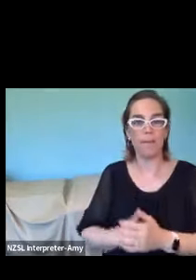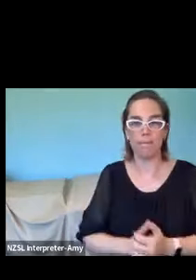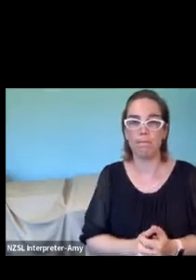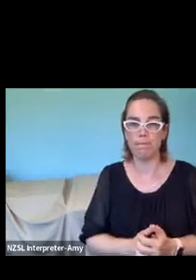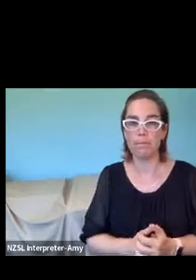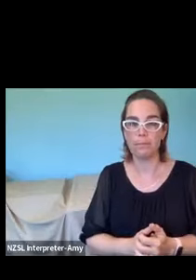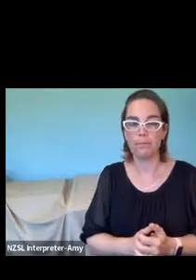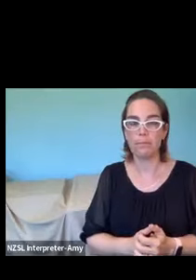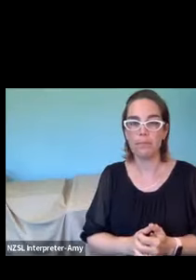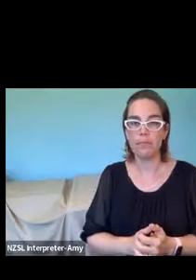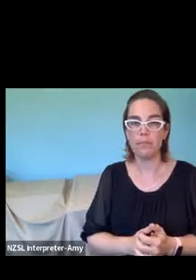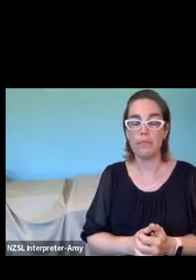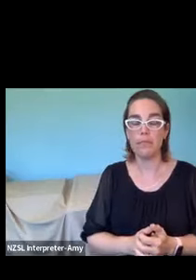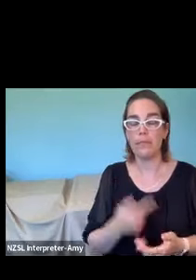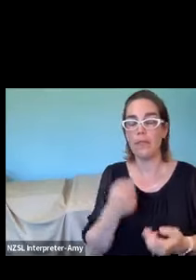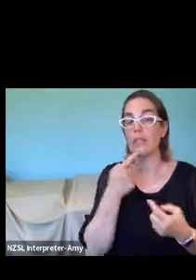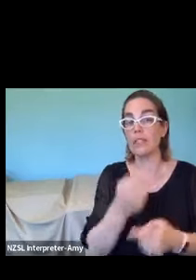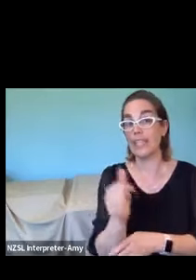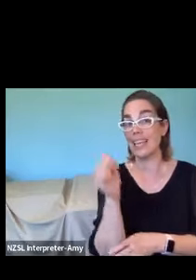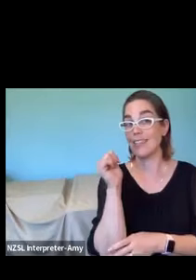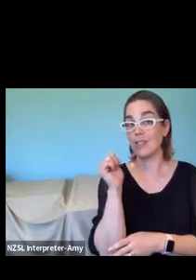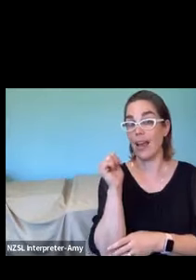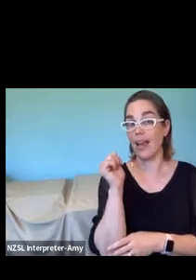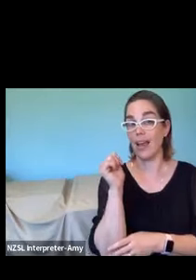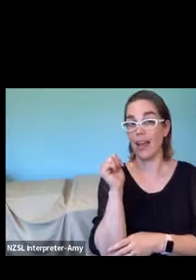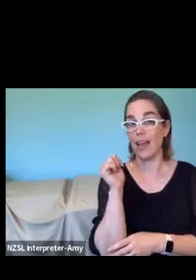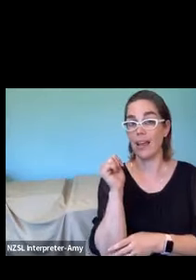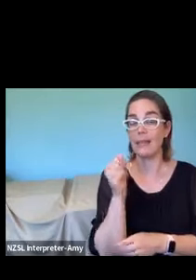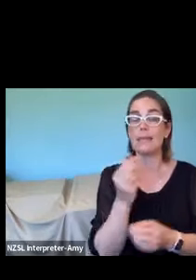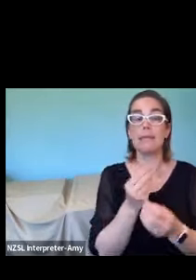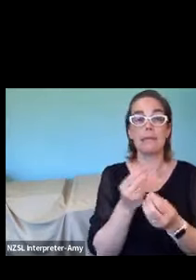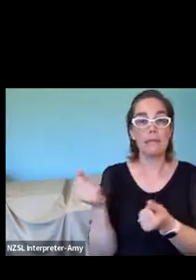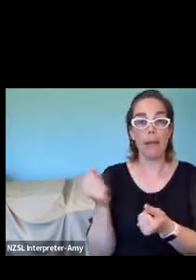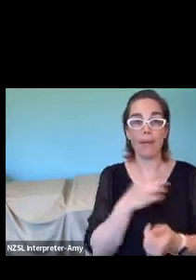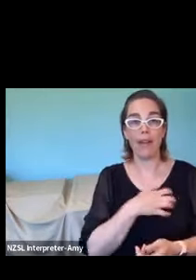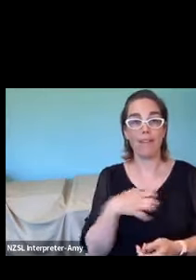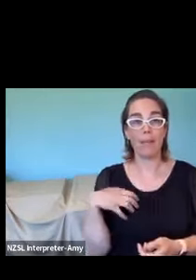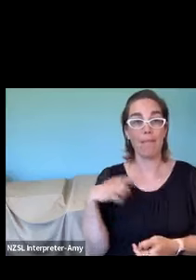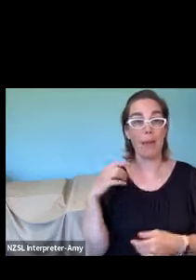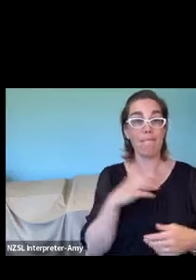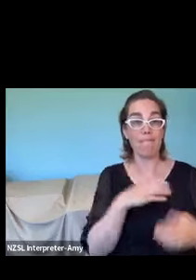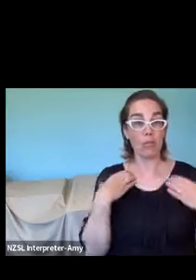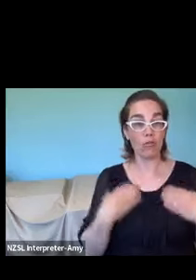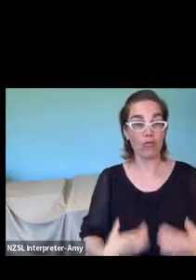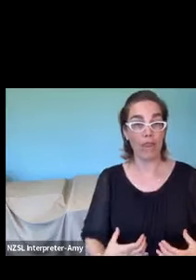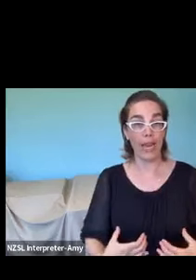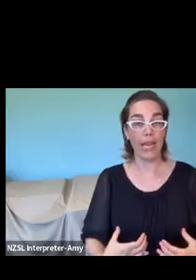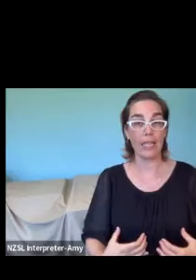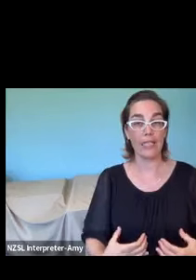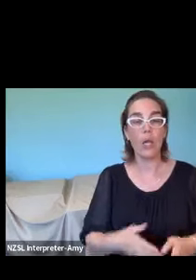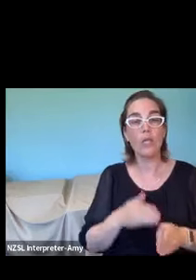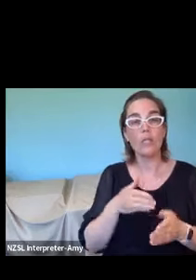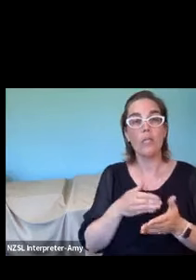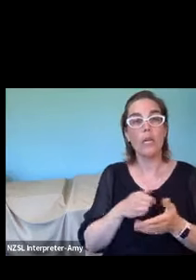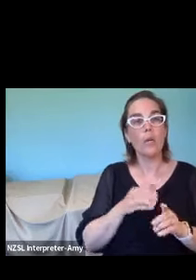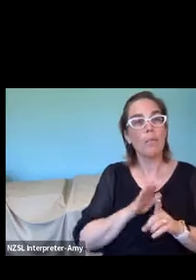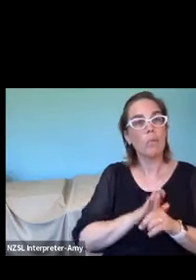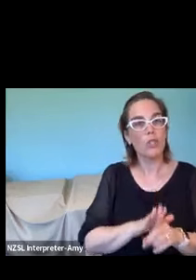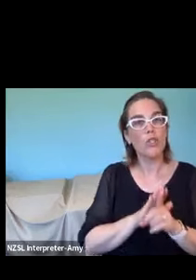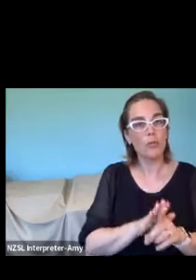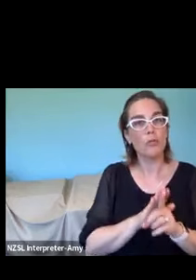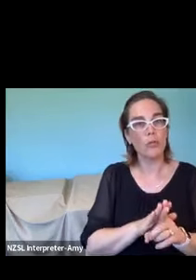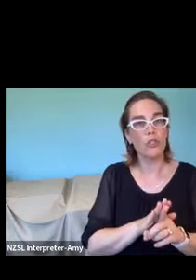As I mentioned yesterday, some of the government ministries are the ones that pushed for the bill that we have